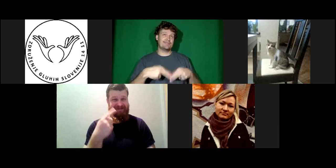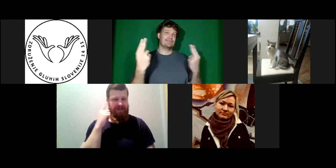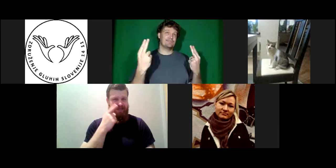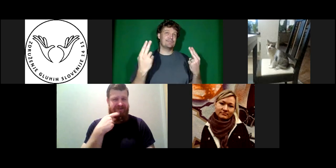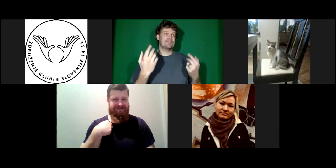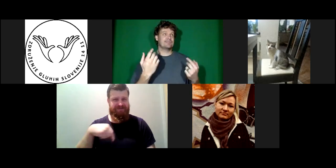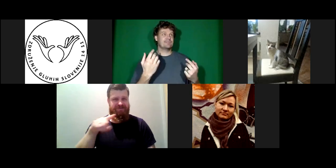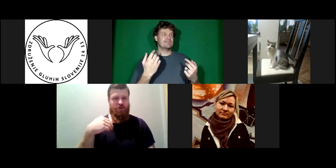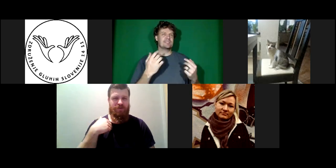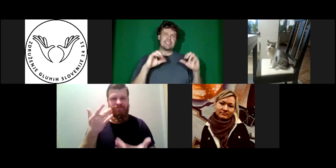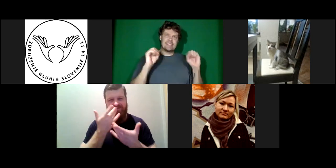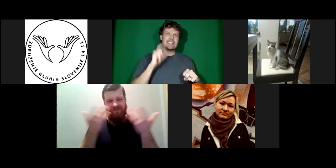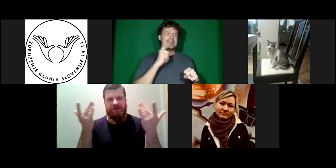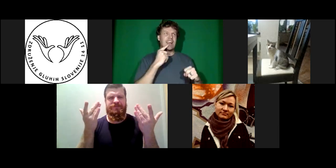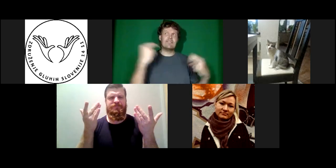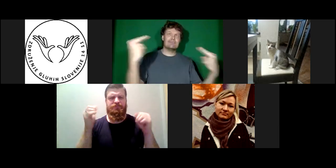seen it on television.